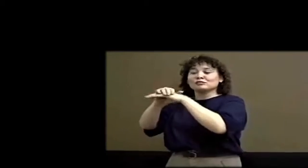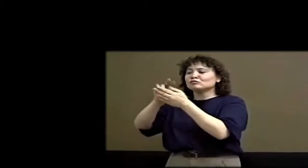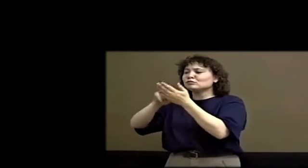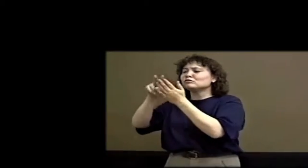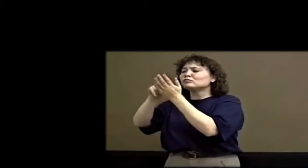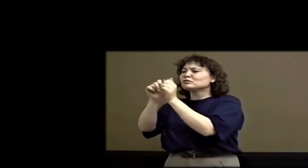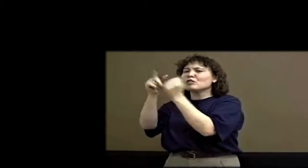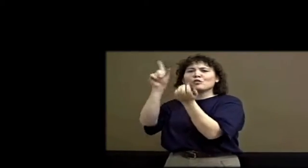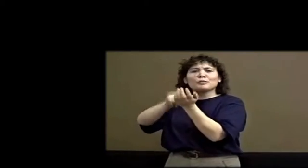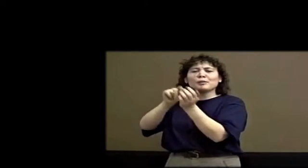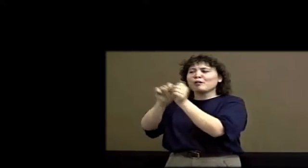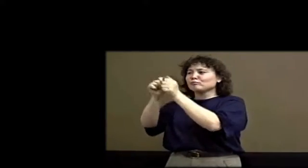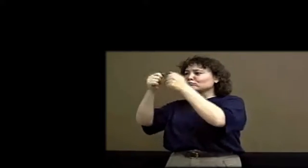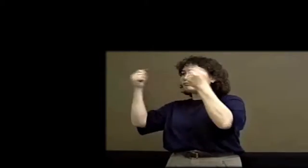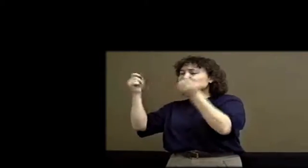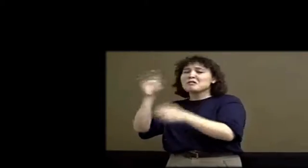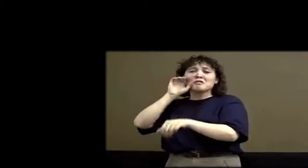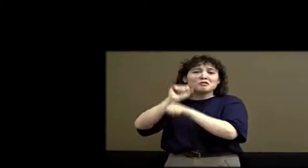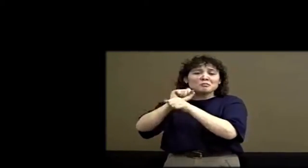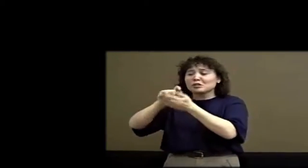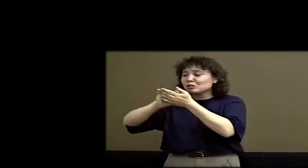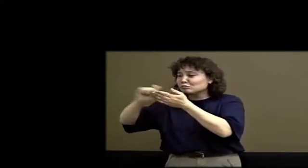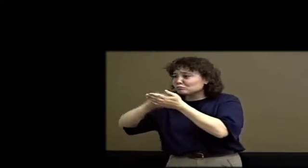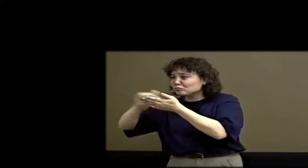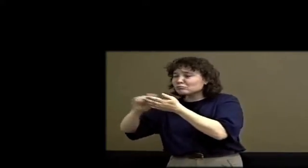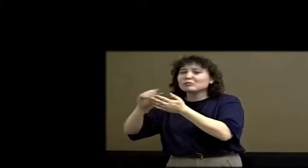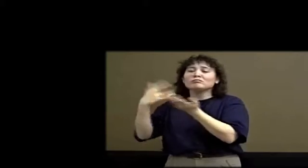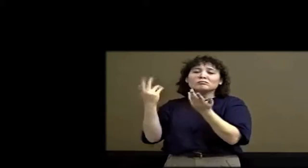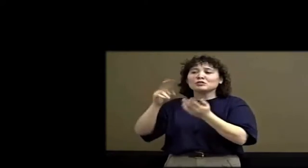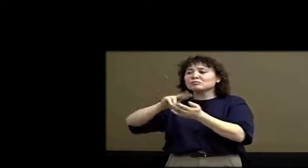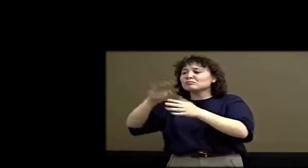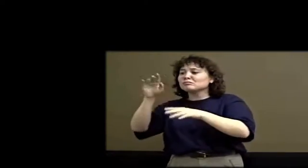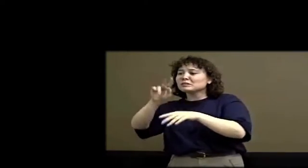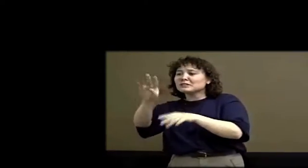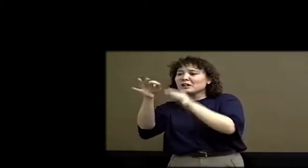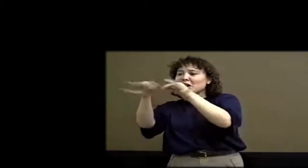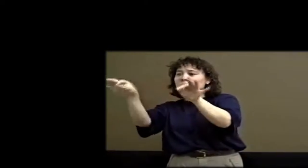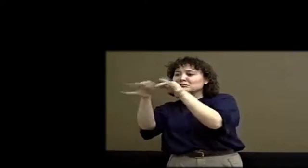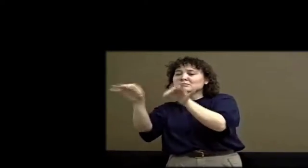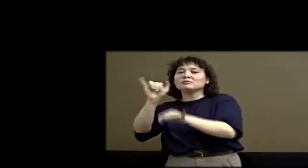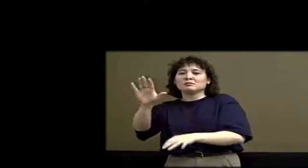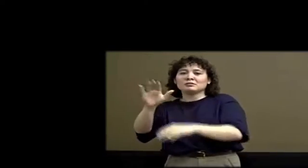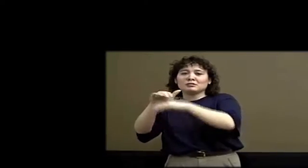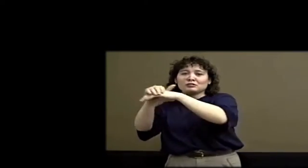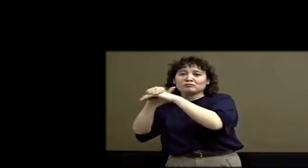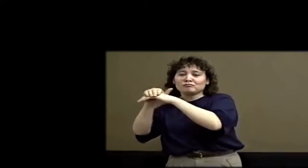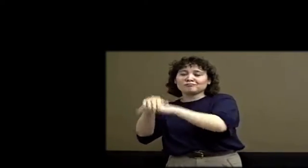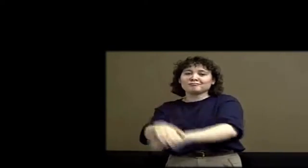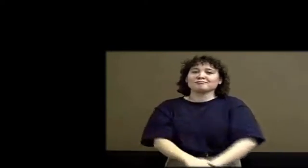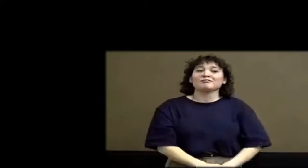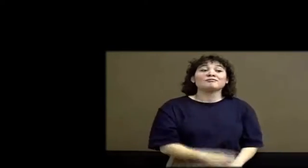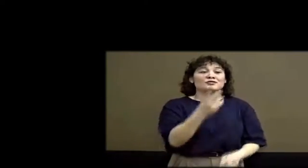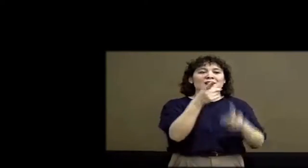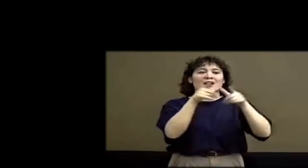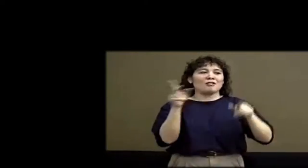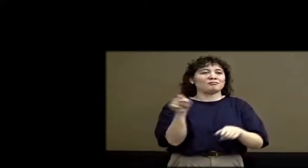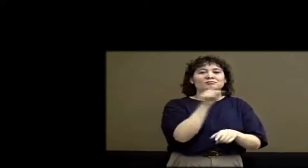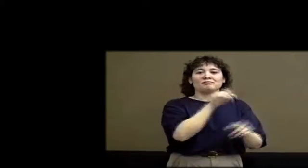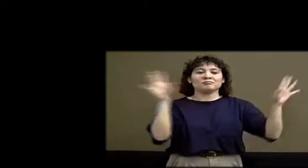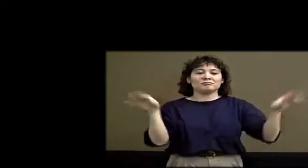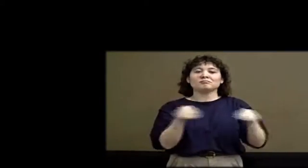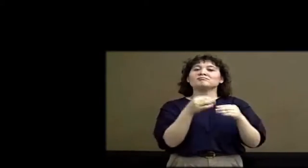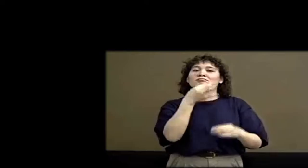homework assignments, writing sentences, and so on. That's English. The fact that I can ease between both of these languages with proficiency